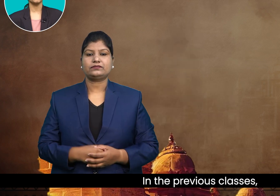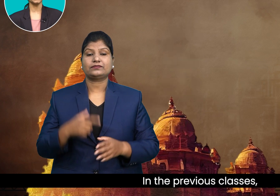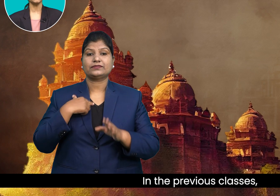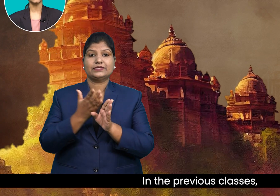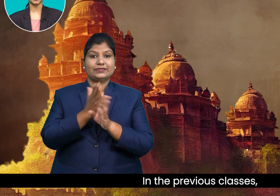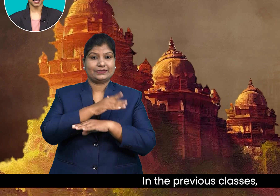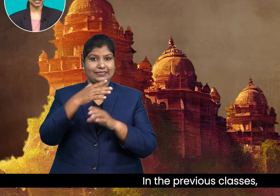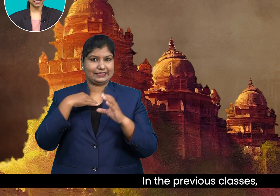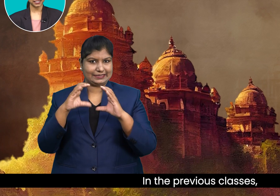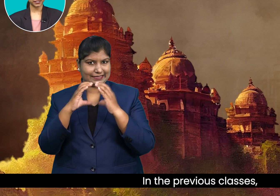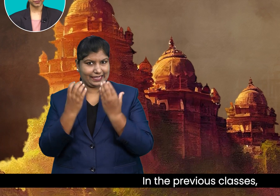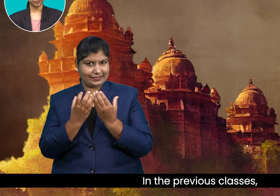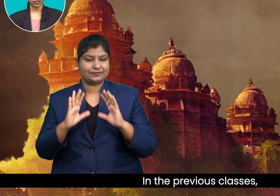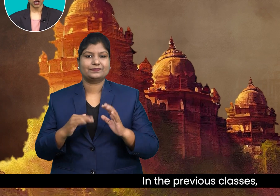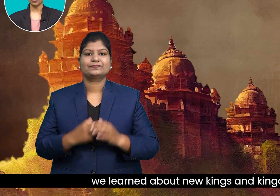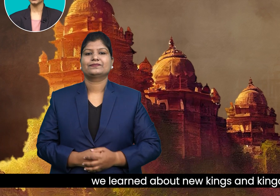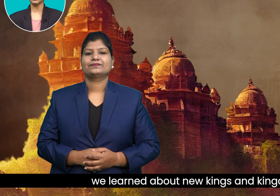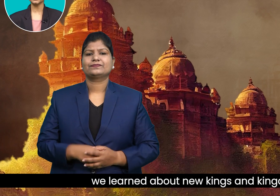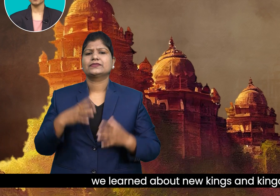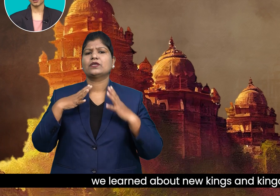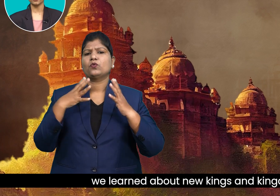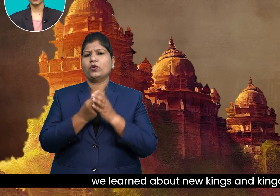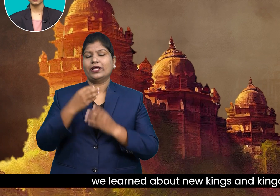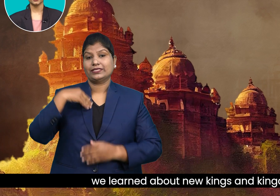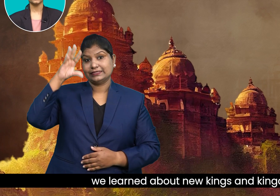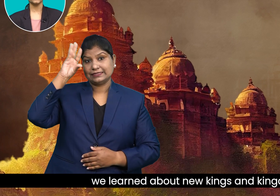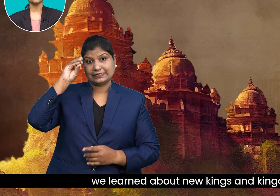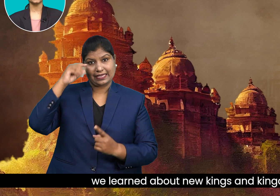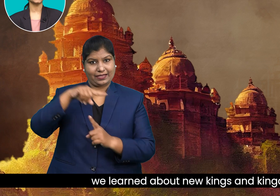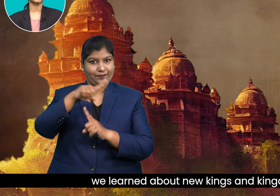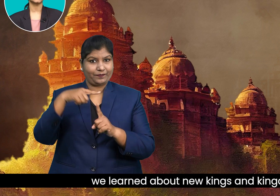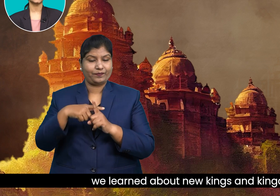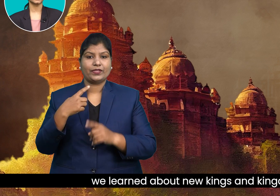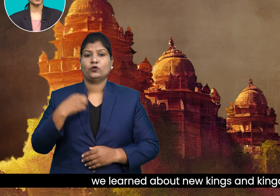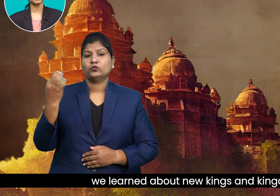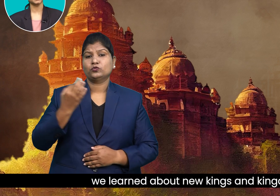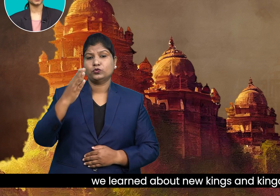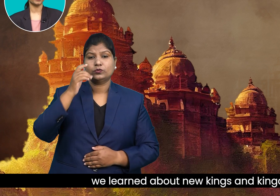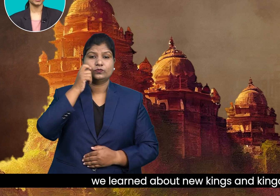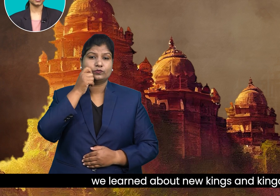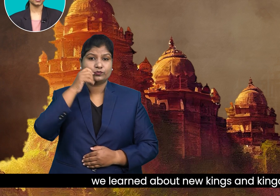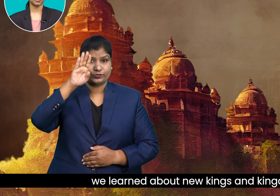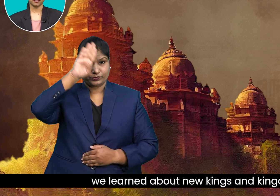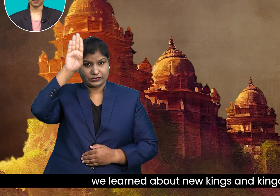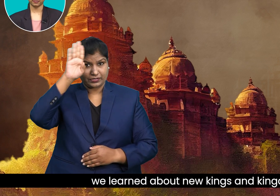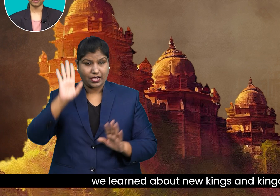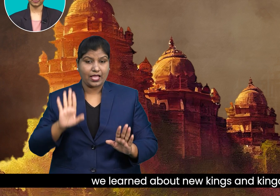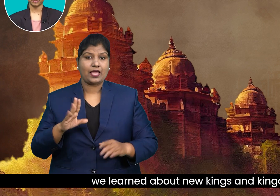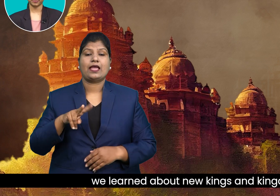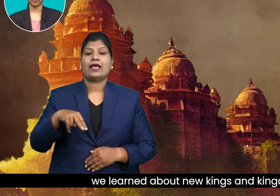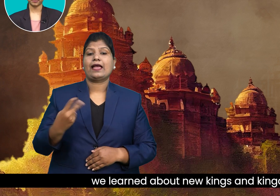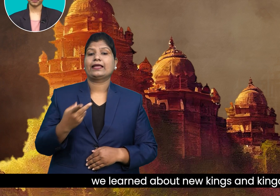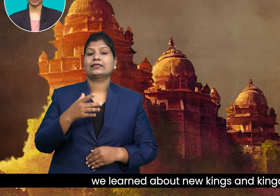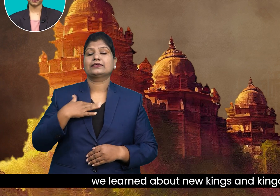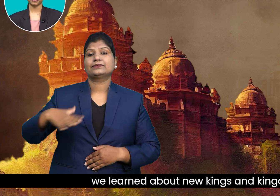In the previous classes, we learned about new kings and kingdoms.